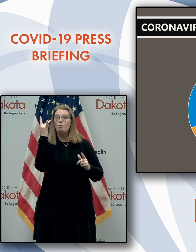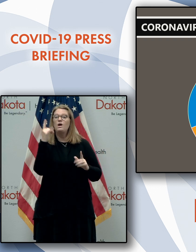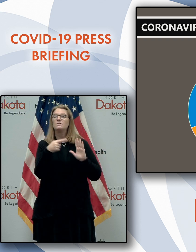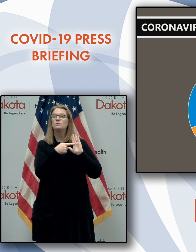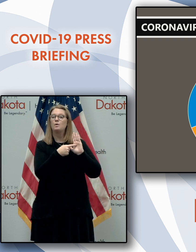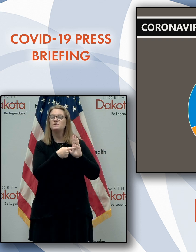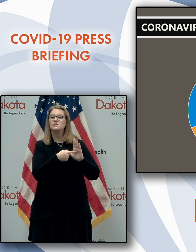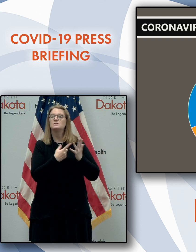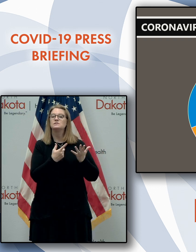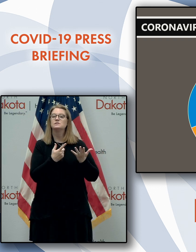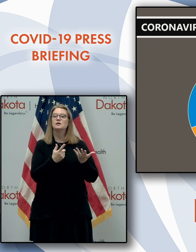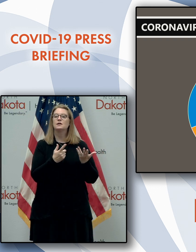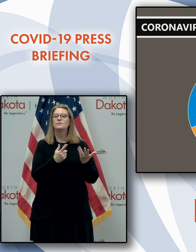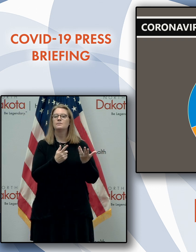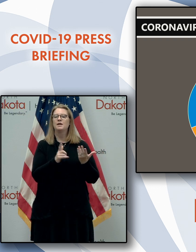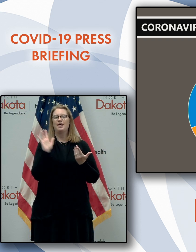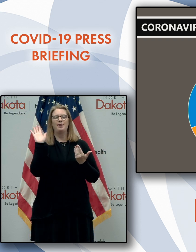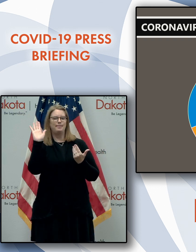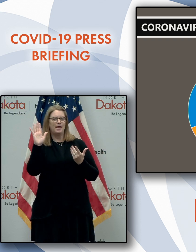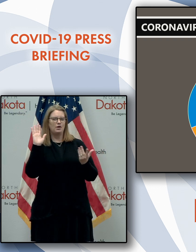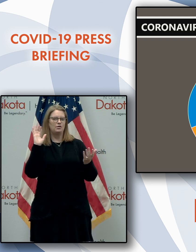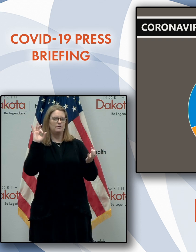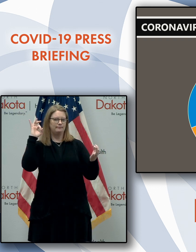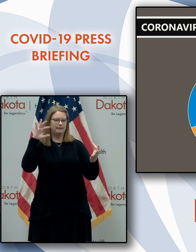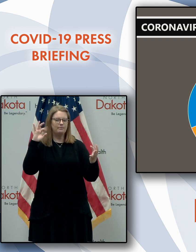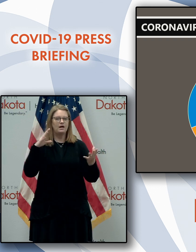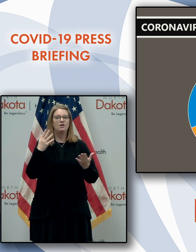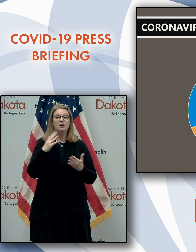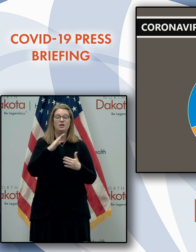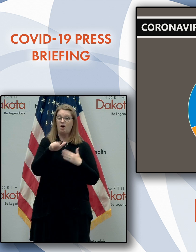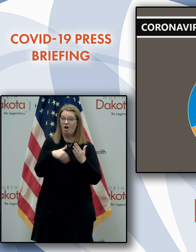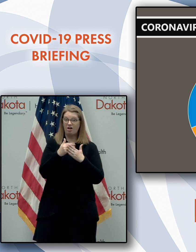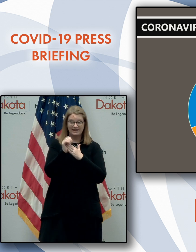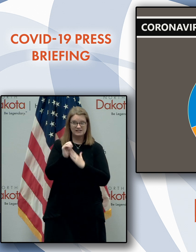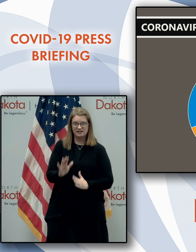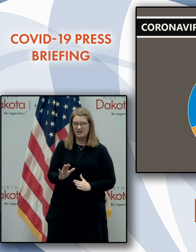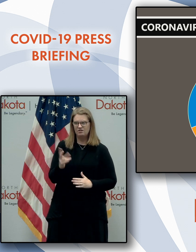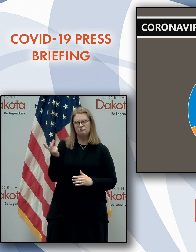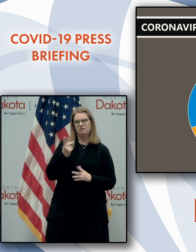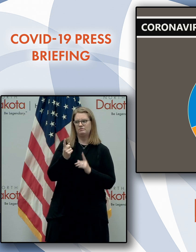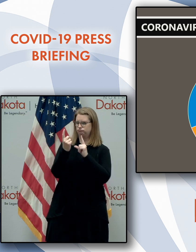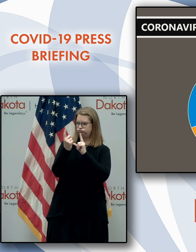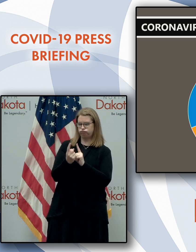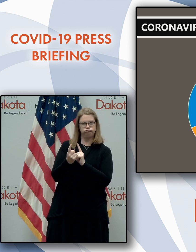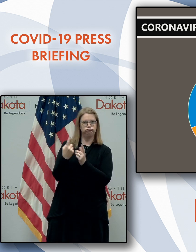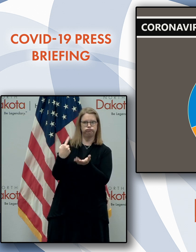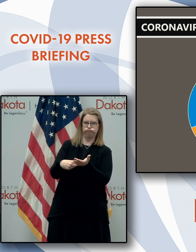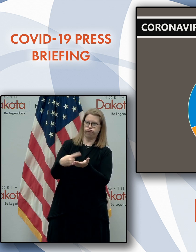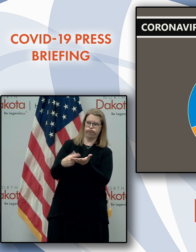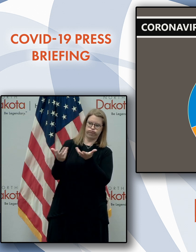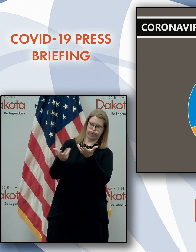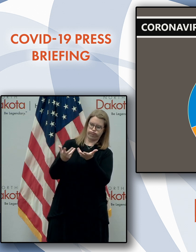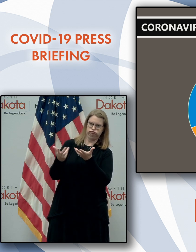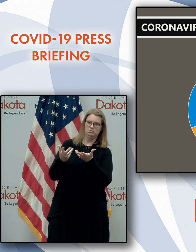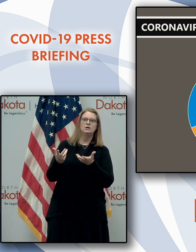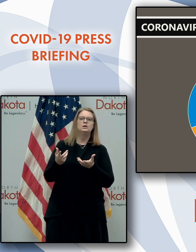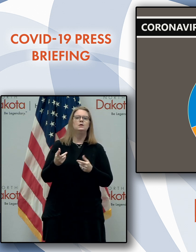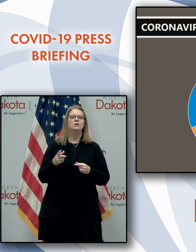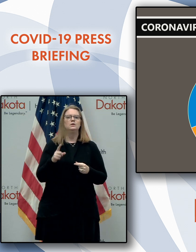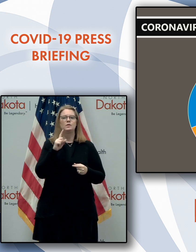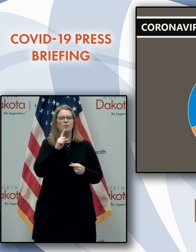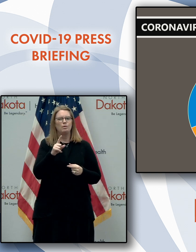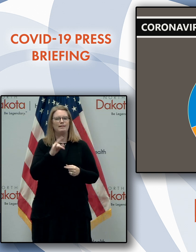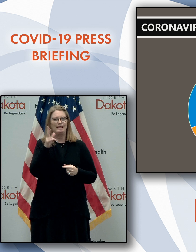represents their input. All of these leaders, I know all of them personally. We worked with them closely. They listen to